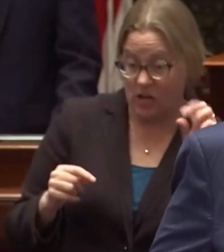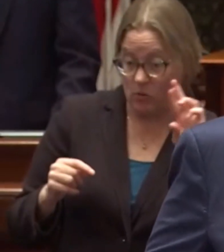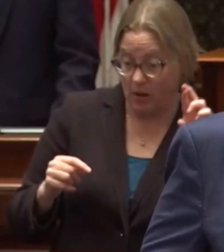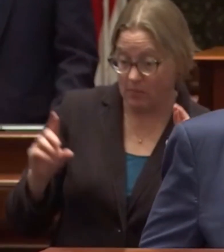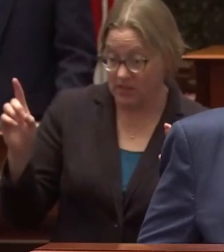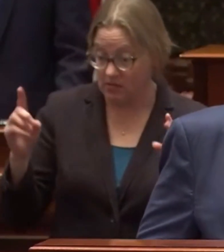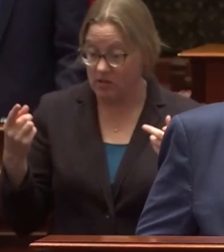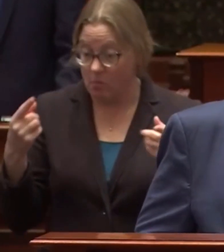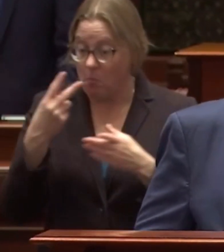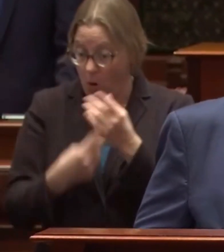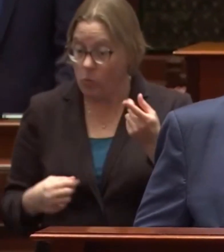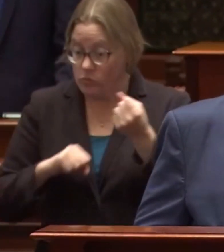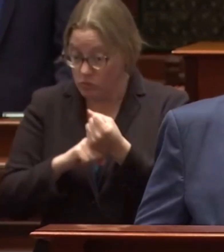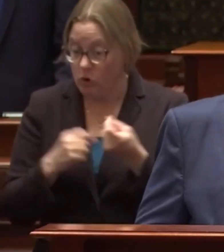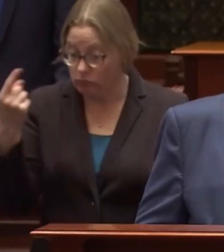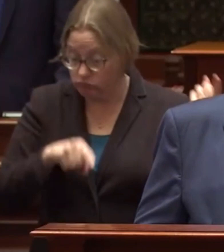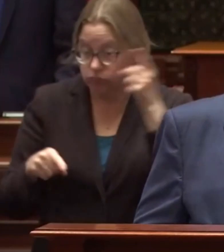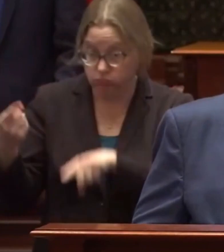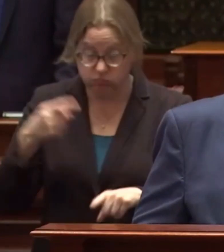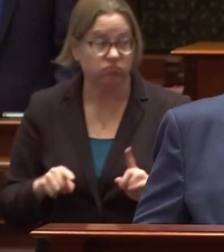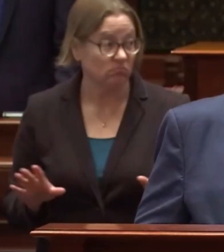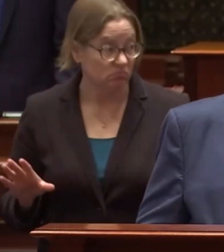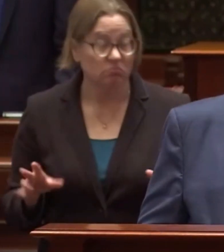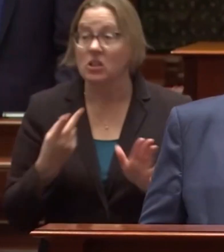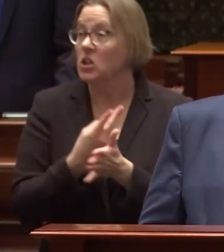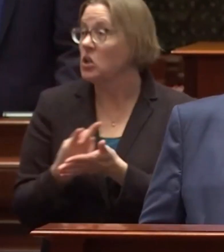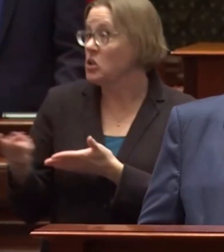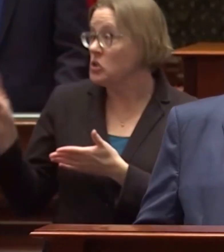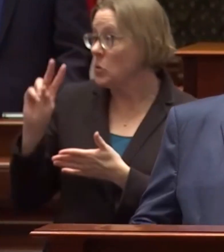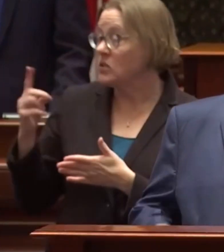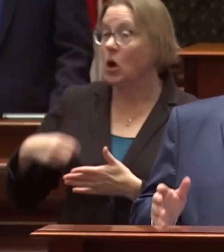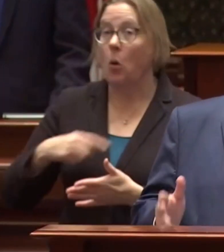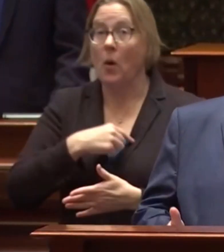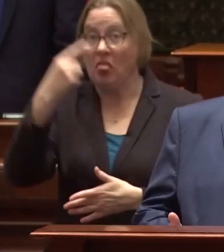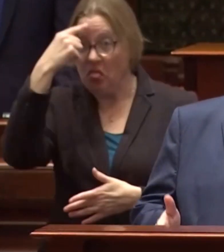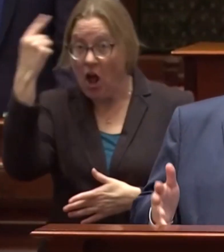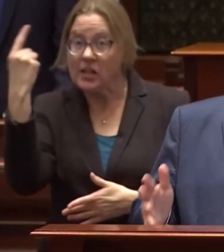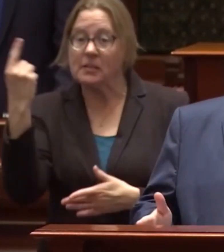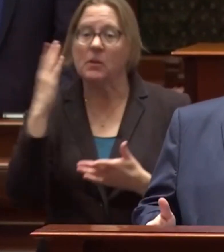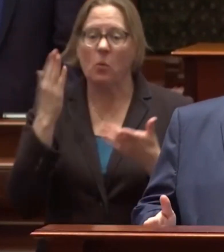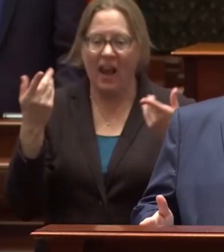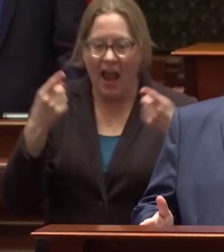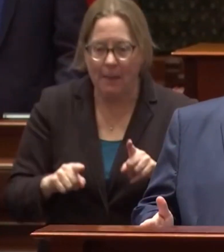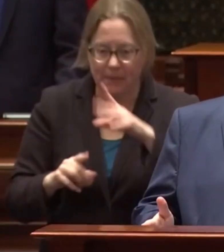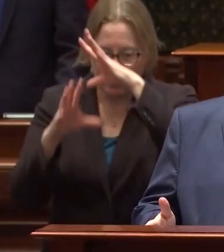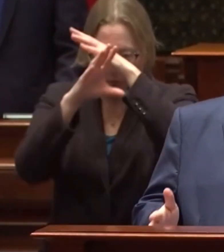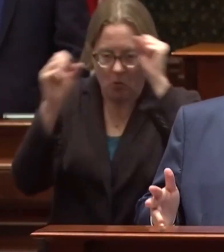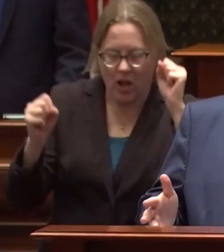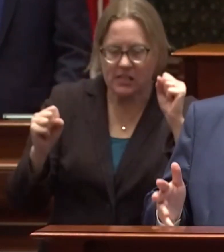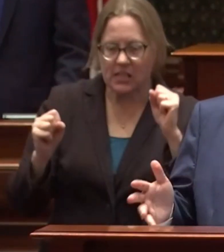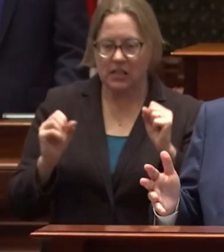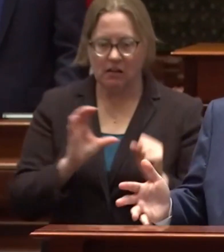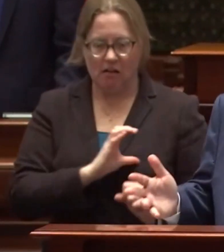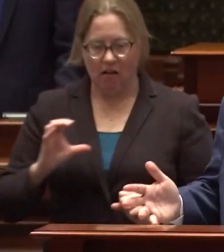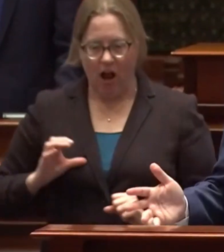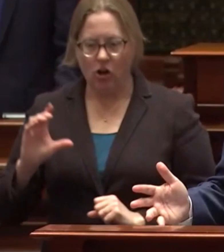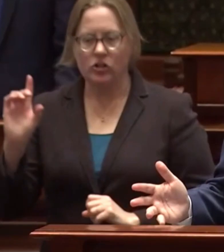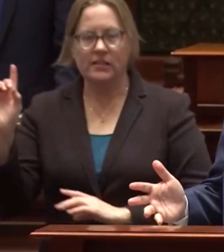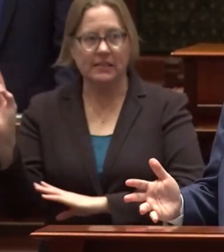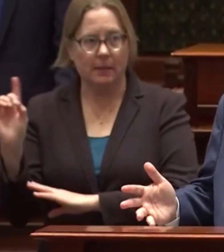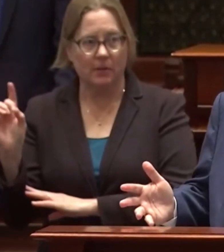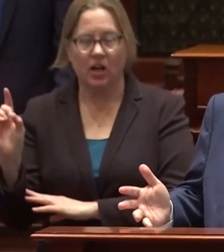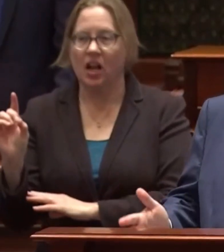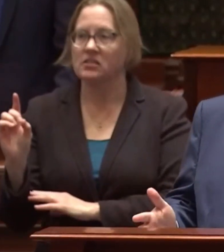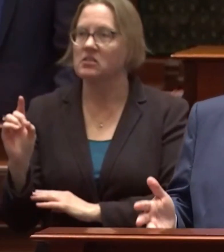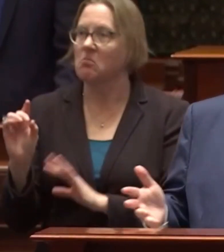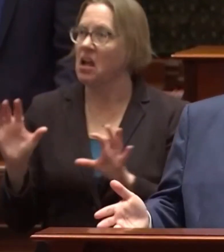was a chance 2 weeks ago for a breakthrough on immigration policy, and the president and congressional Democrats did what most voters